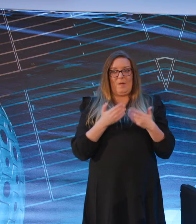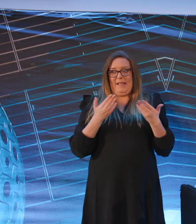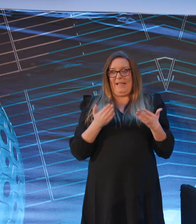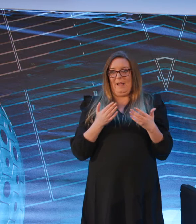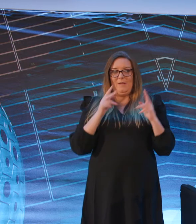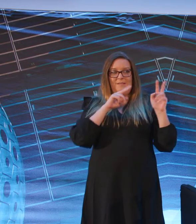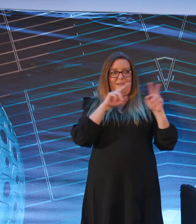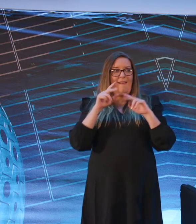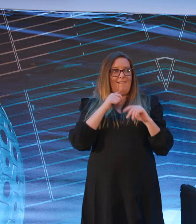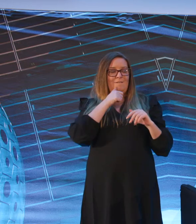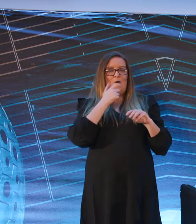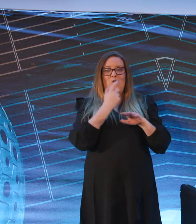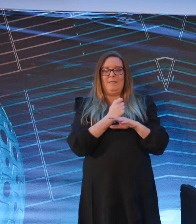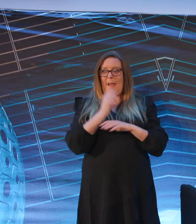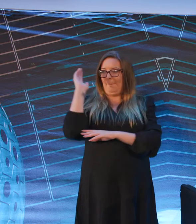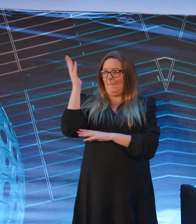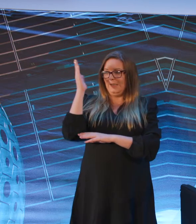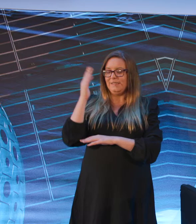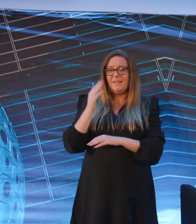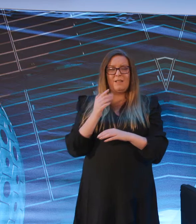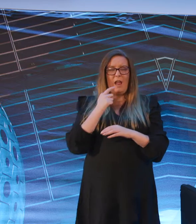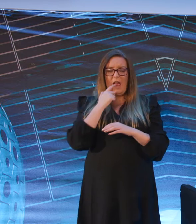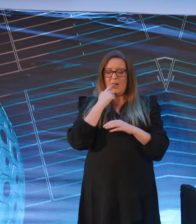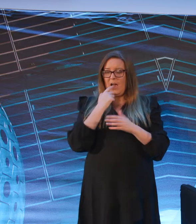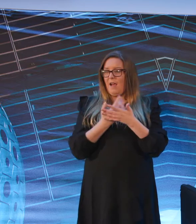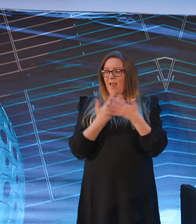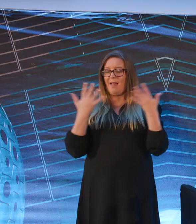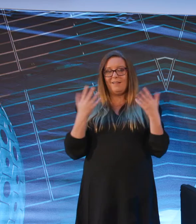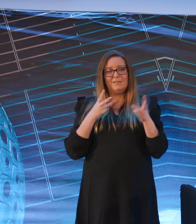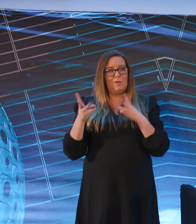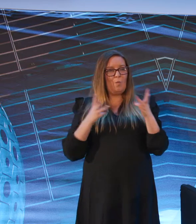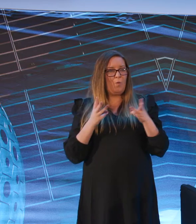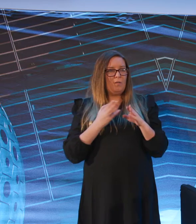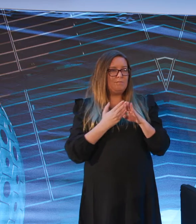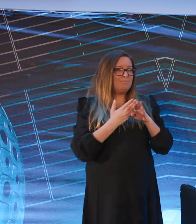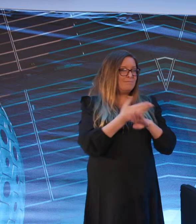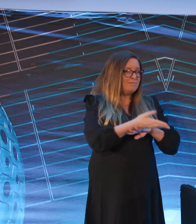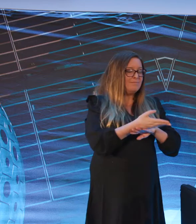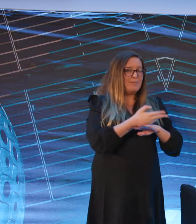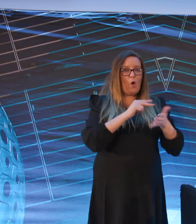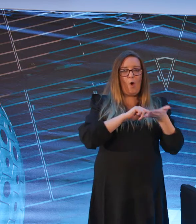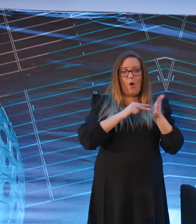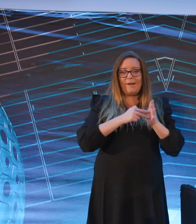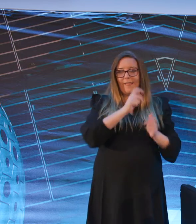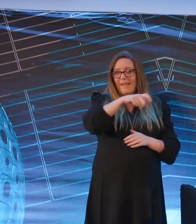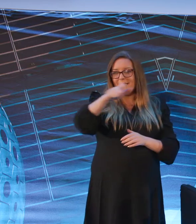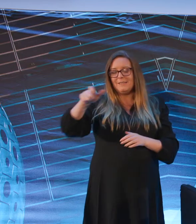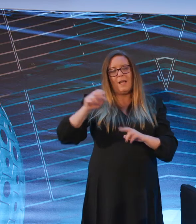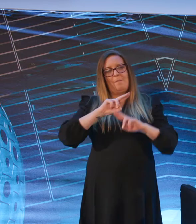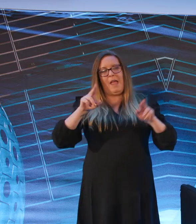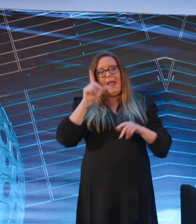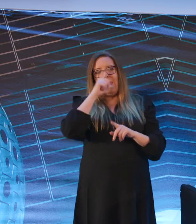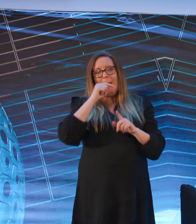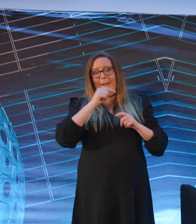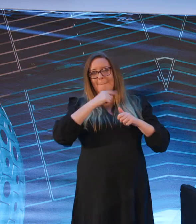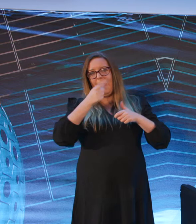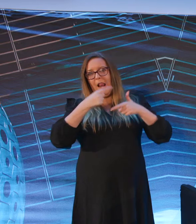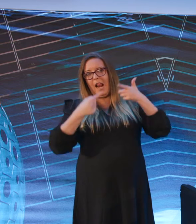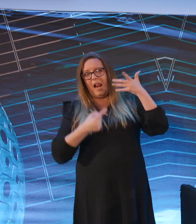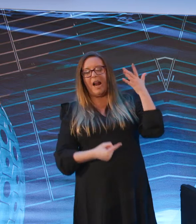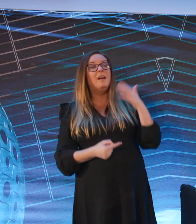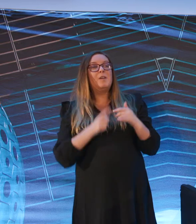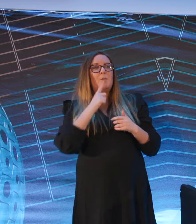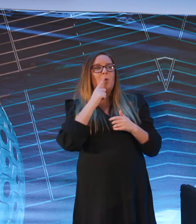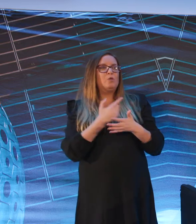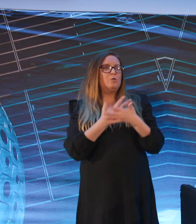It takes a huge amount of work by the organisers and coordinators, and I won't start to name people, but a huge